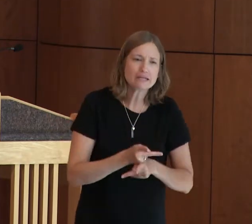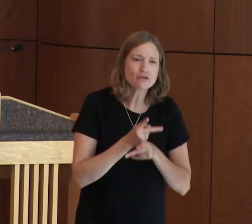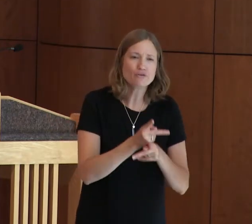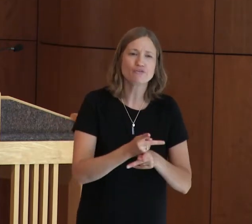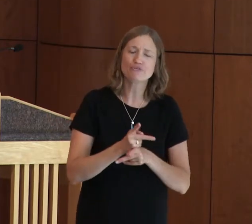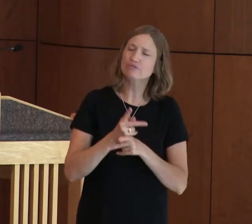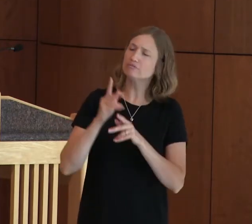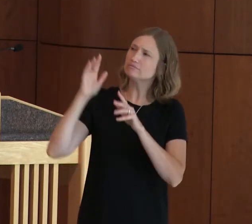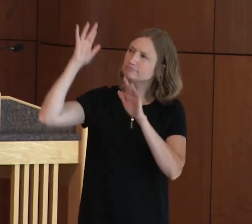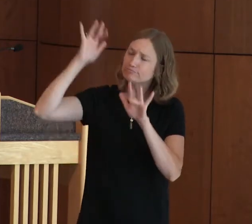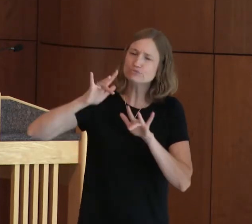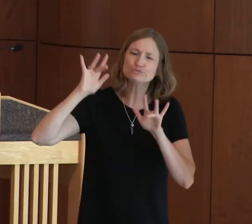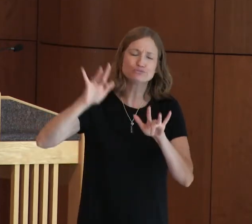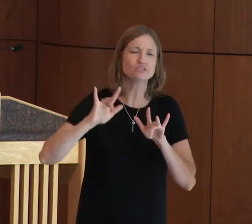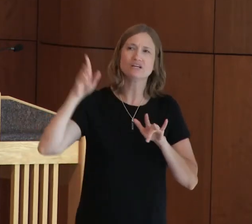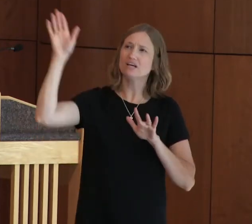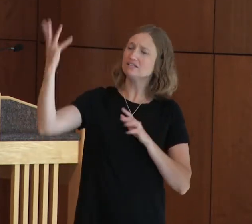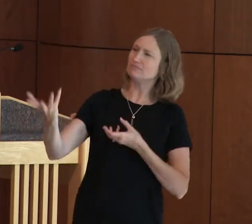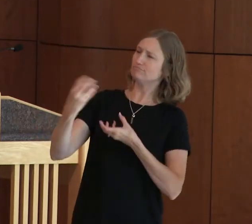his presence with us.